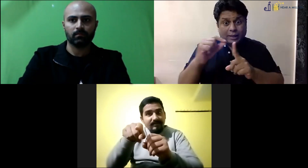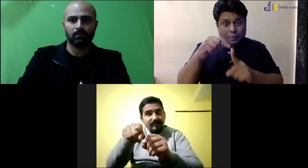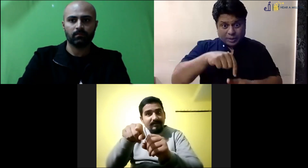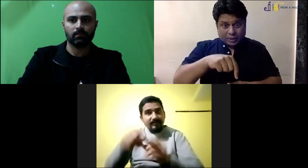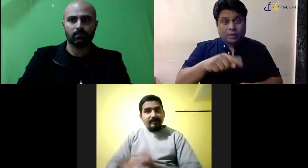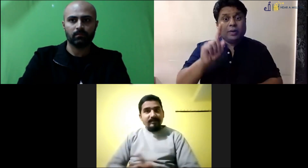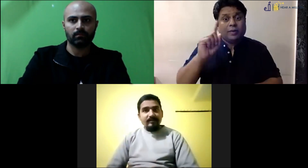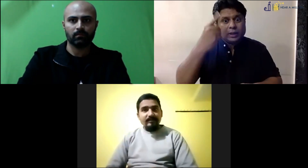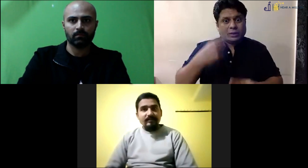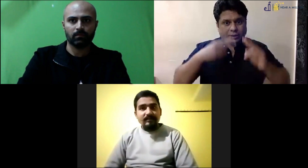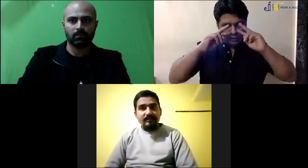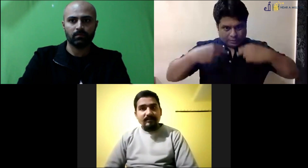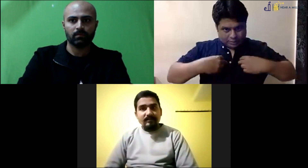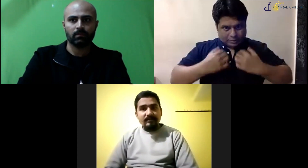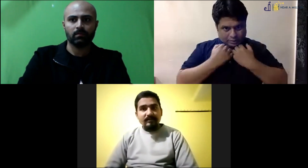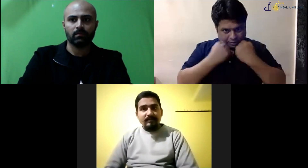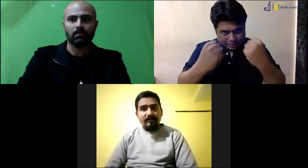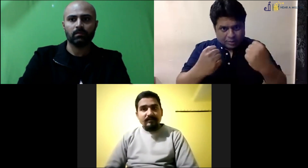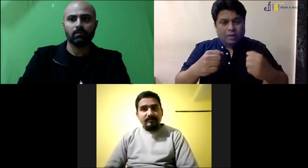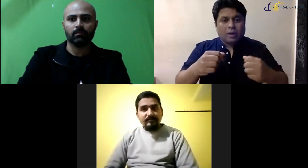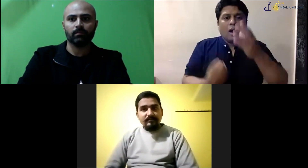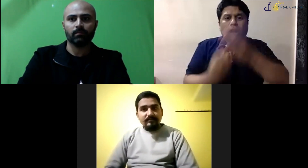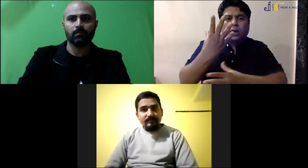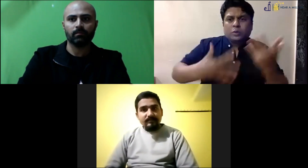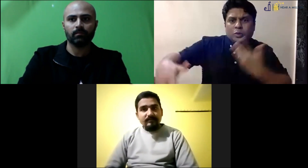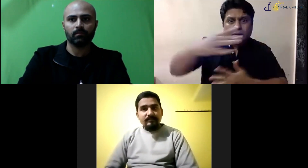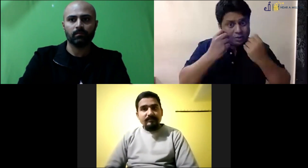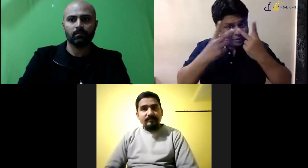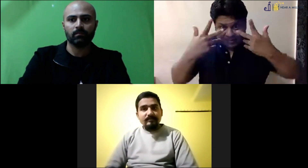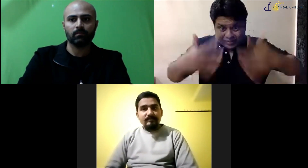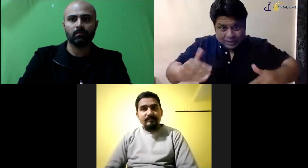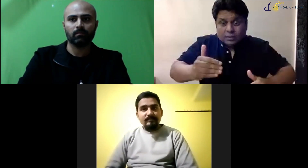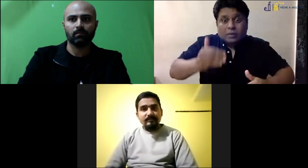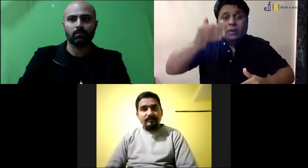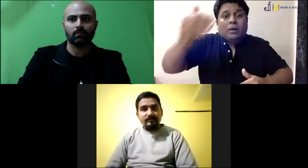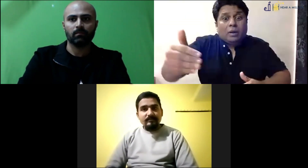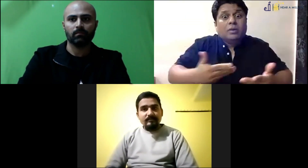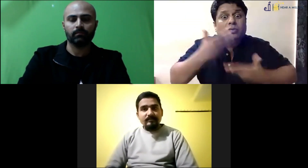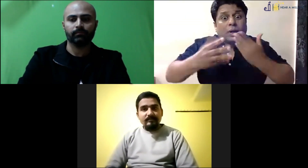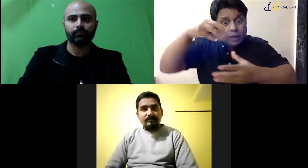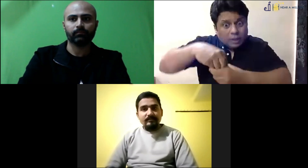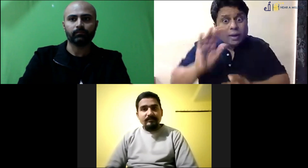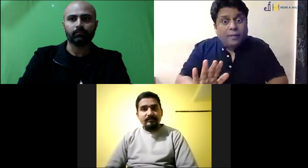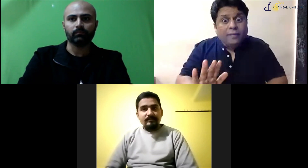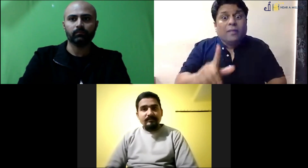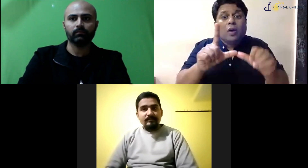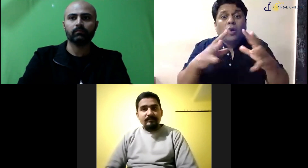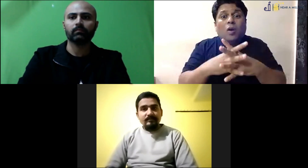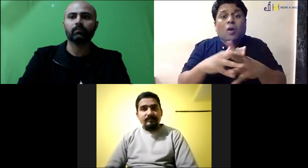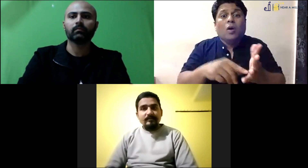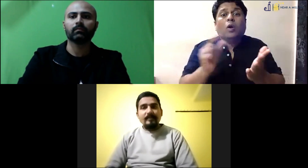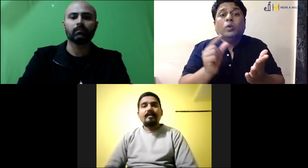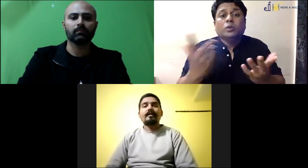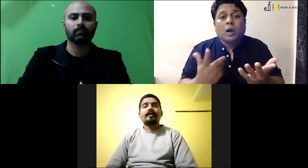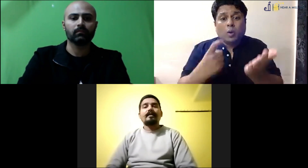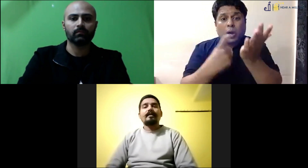training in DLP? Okay, so for DLP is something that first we really see that where